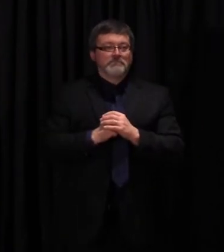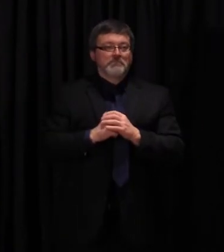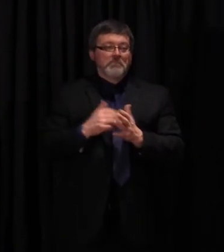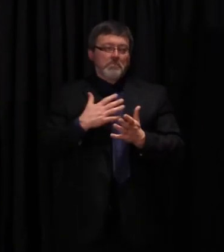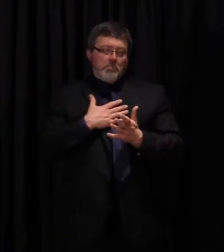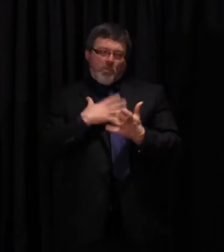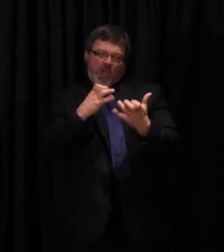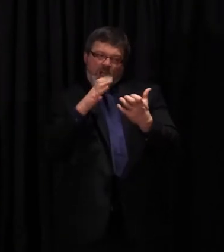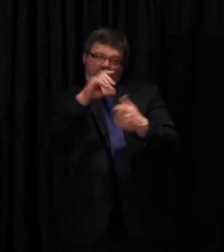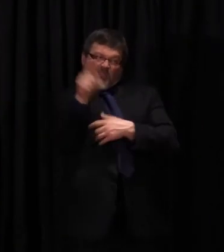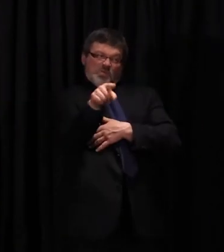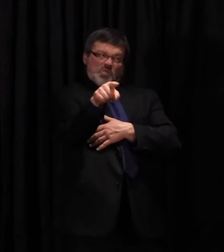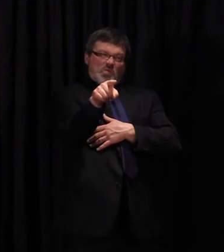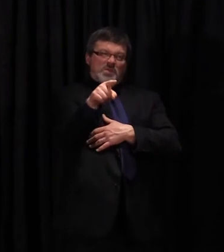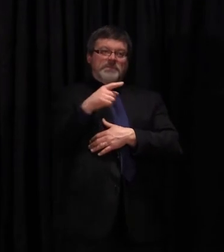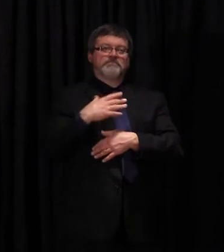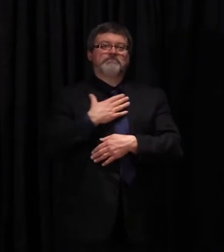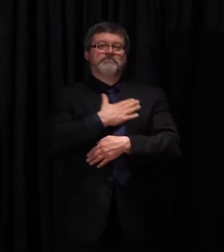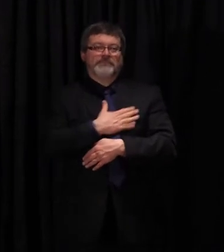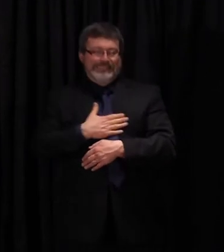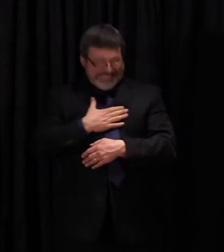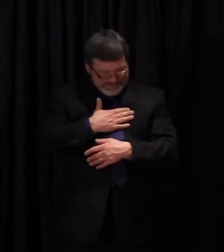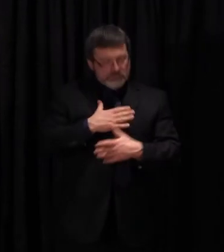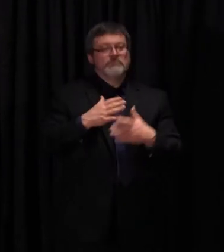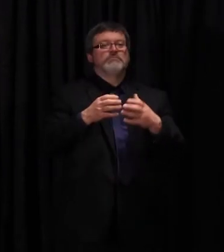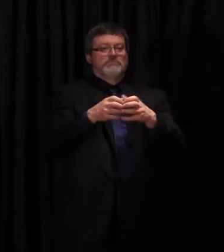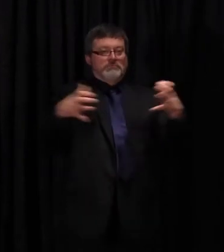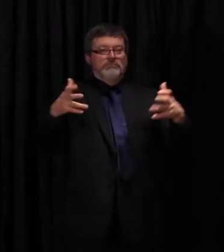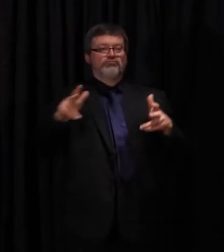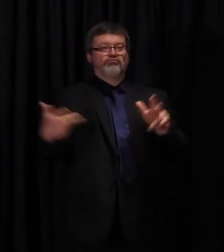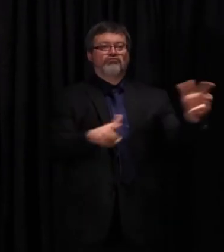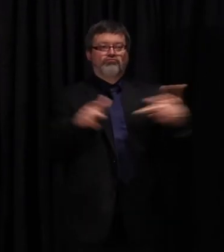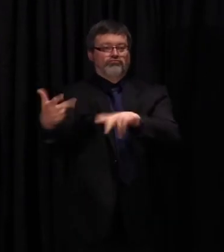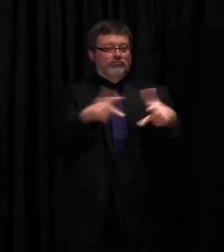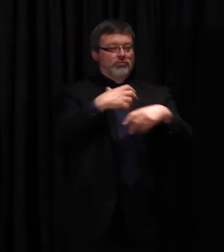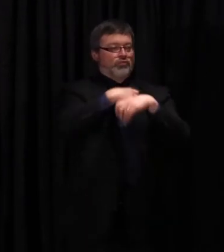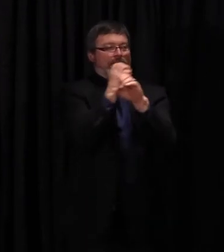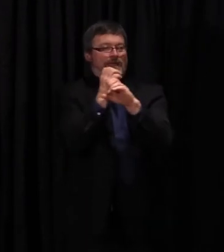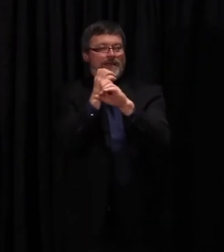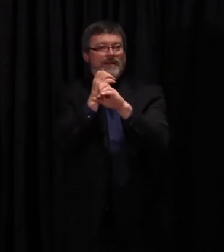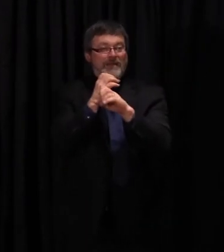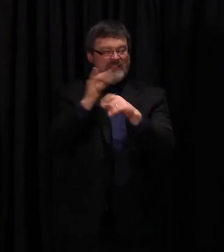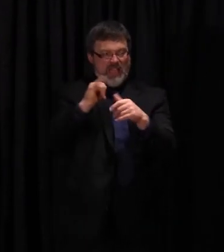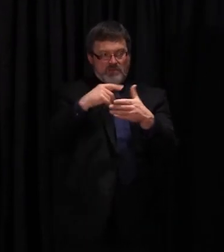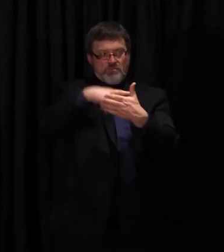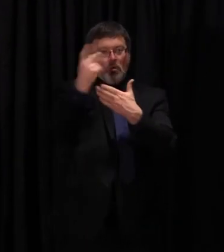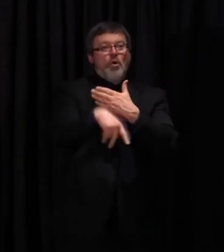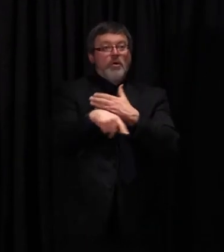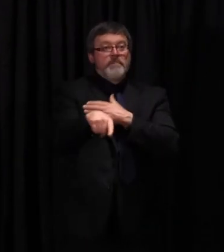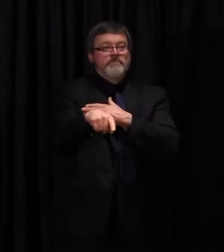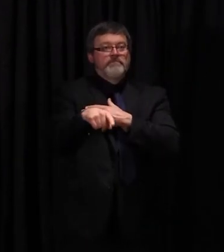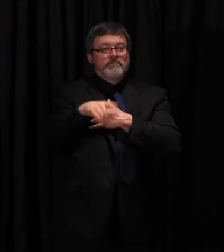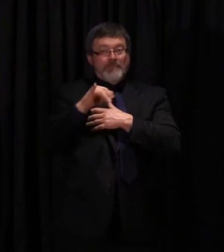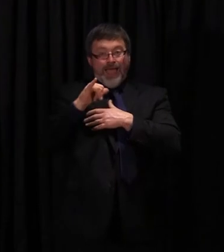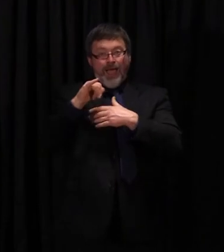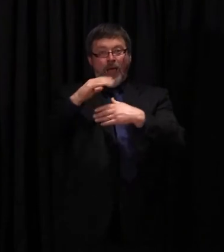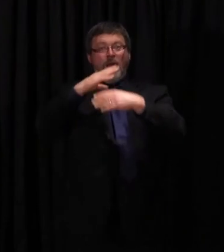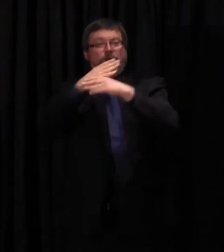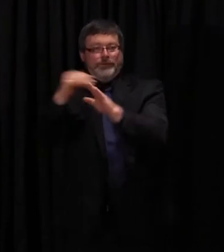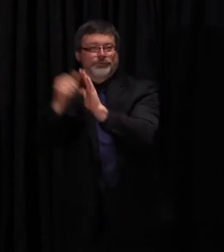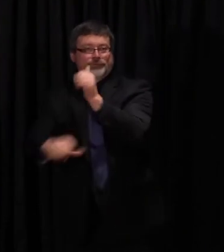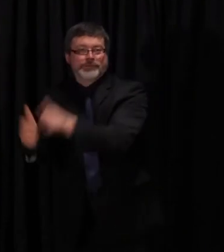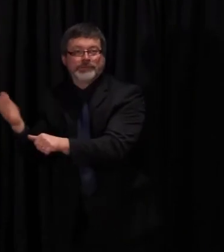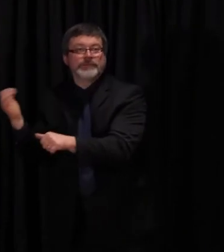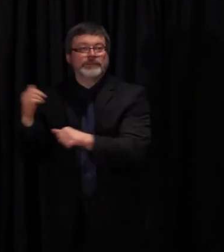our mobile crisis pilot and suicide prevention model to make sure when our friends and family, neighbors